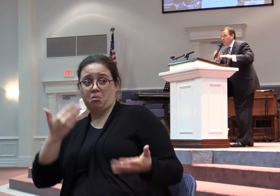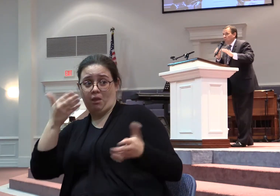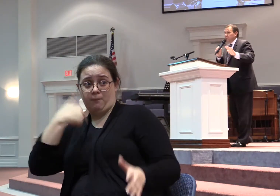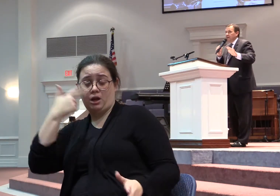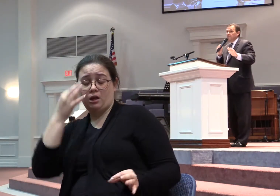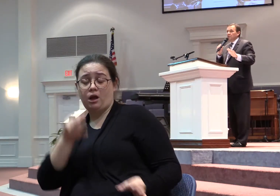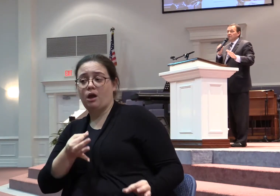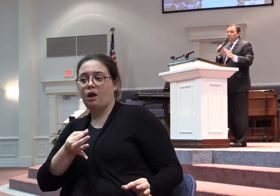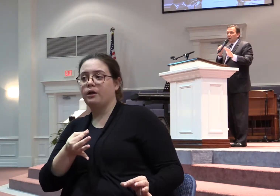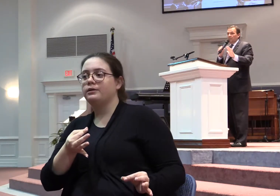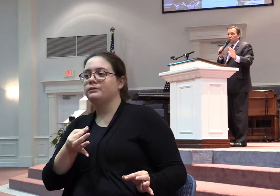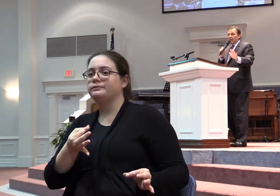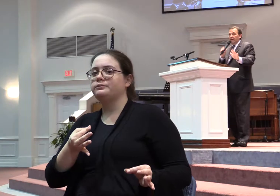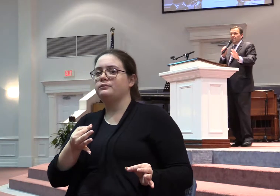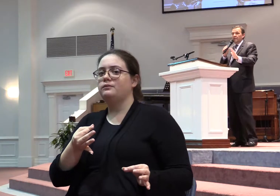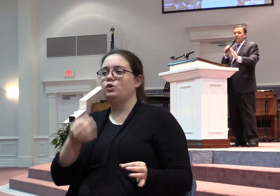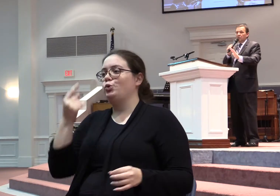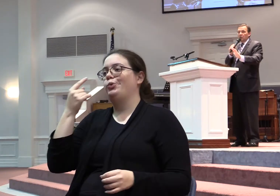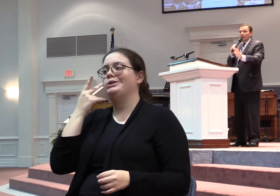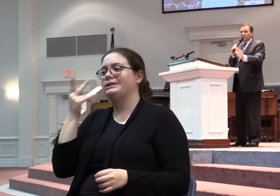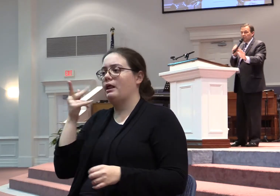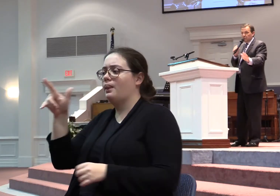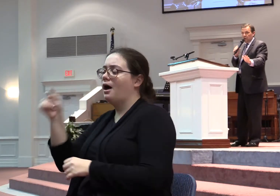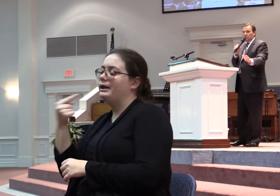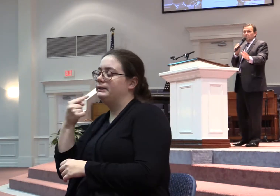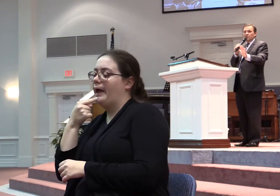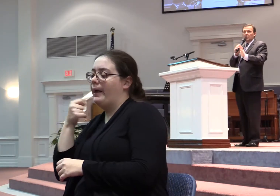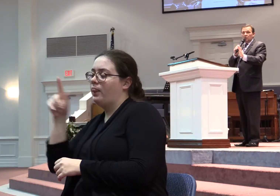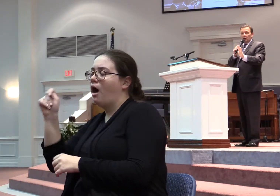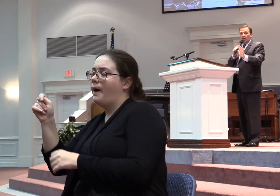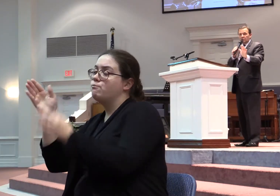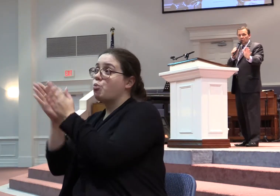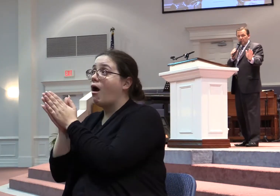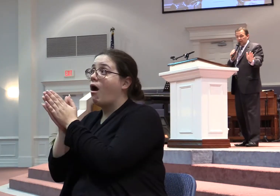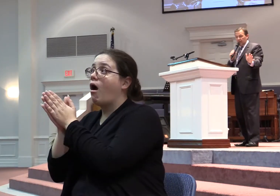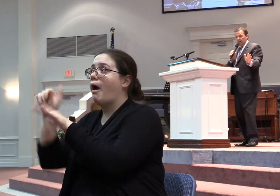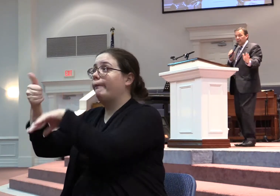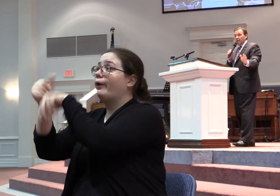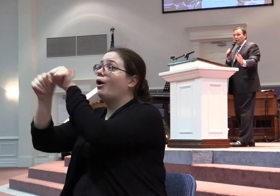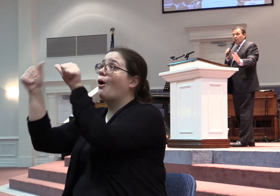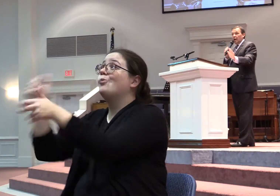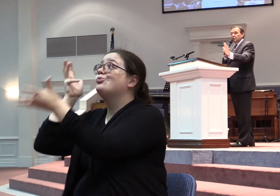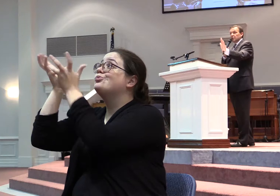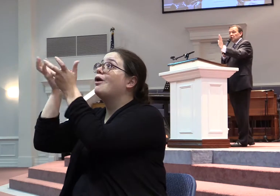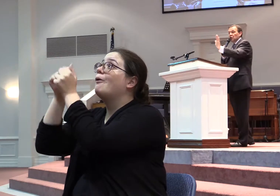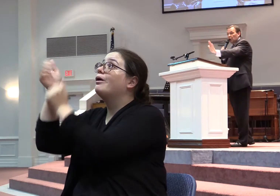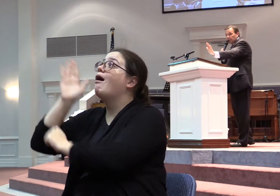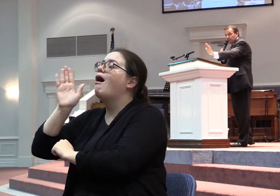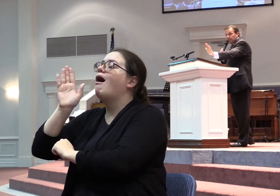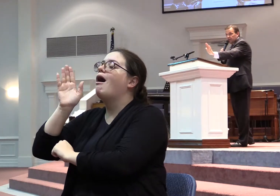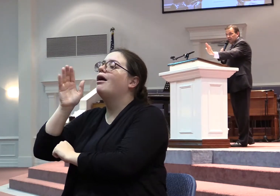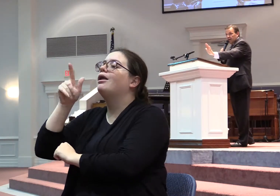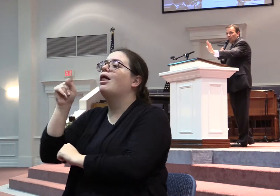Never one time do you see where Lot prayed, where Lot built an altar, right. where Lot talked to God. Lot just